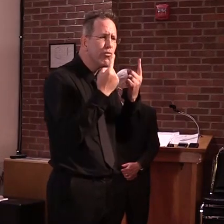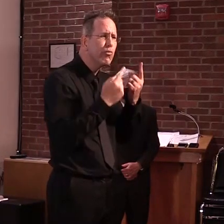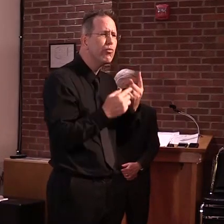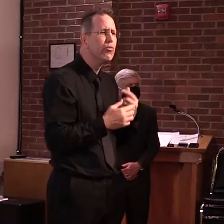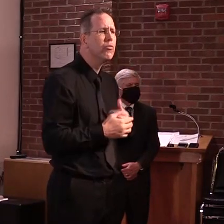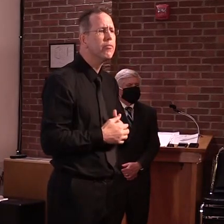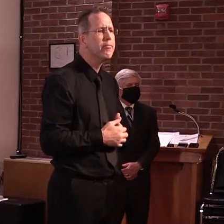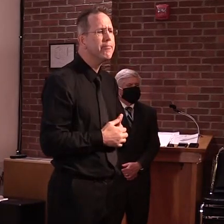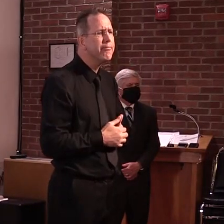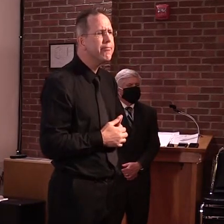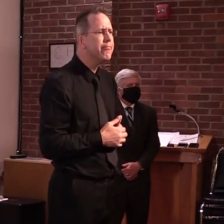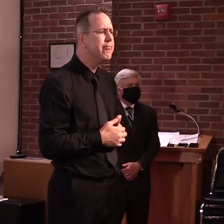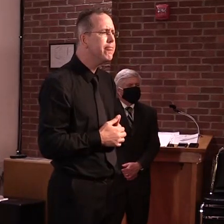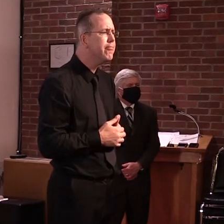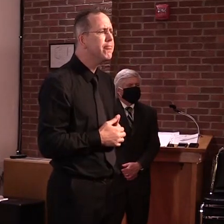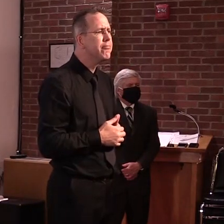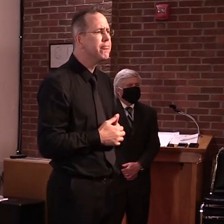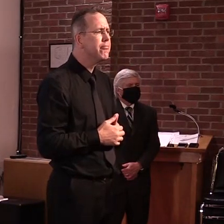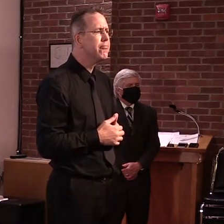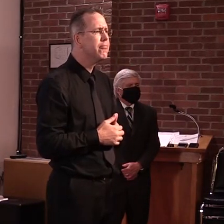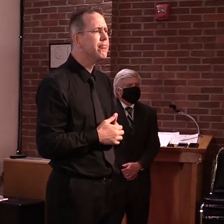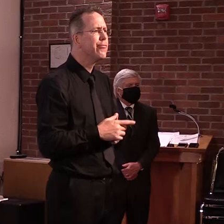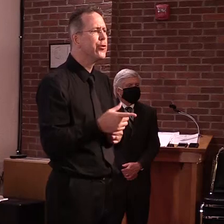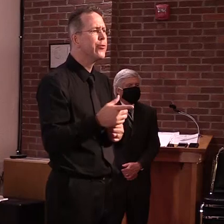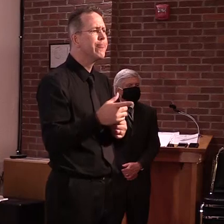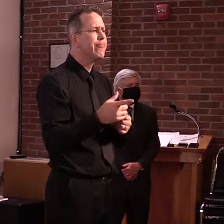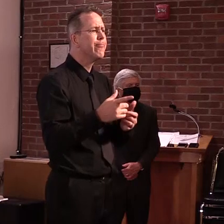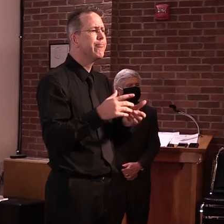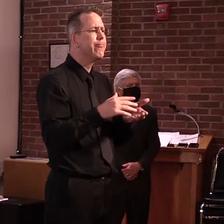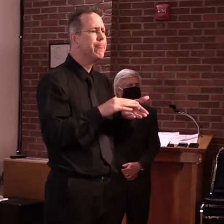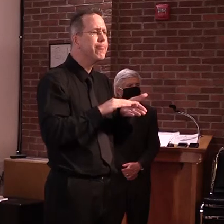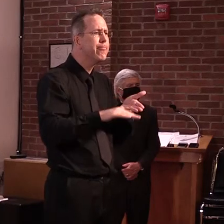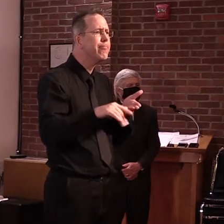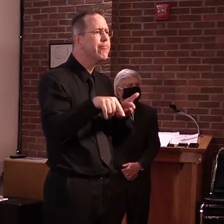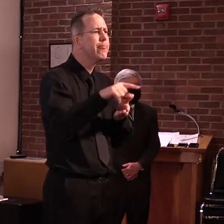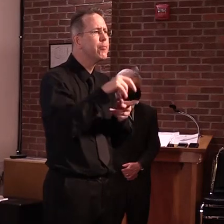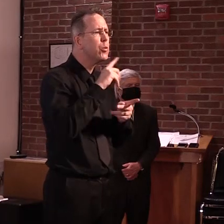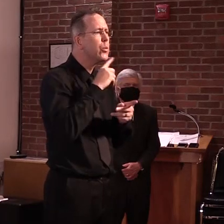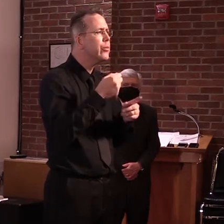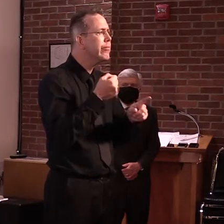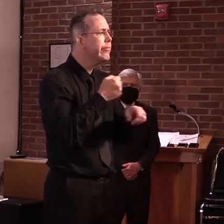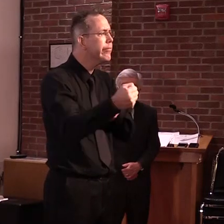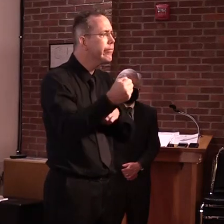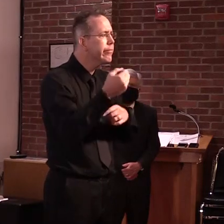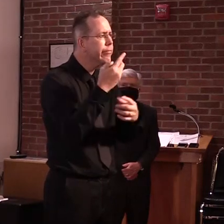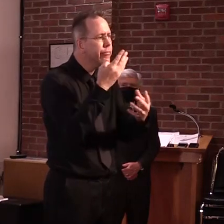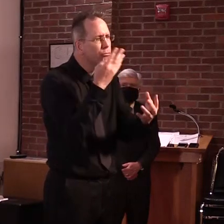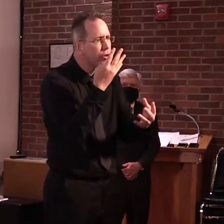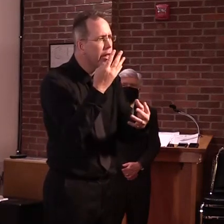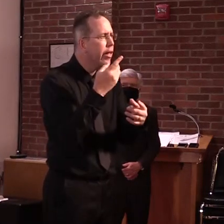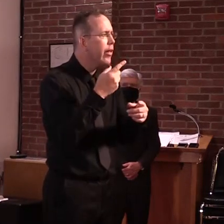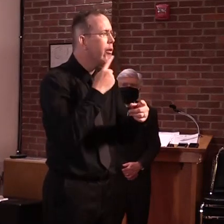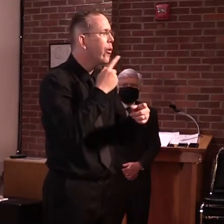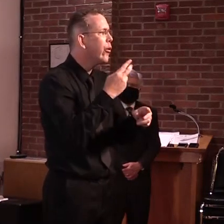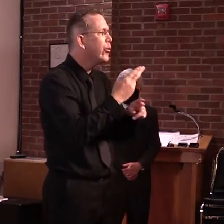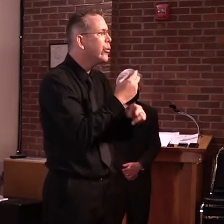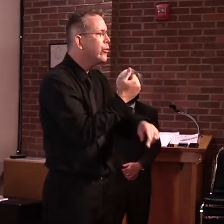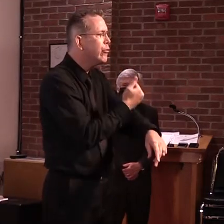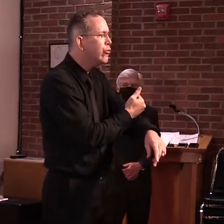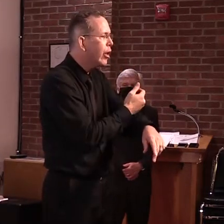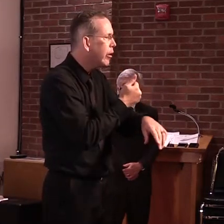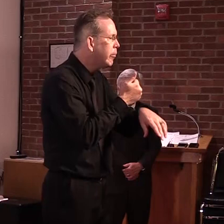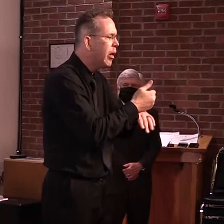nonviolent drug offenders, which have entrapped so many people of color in our prison system? We are working